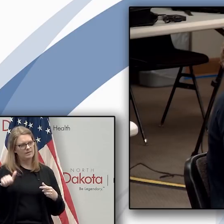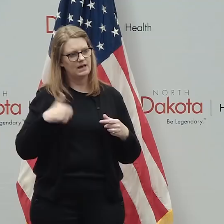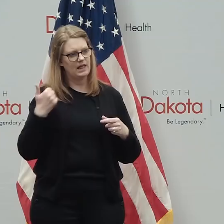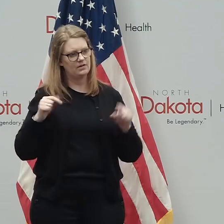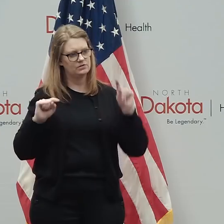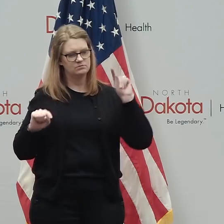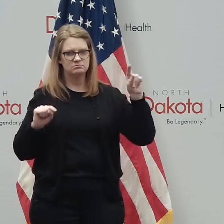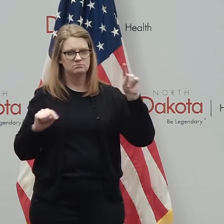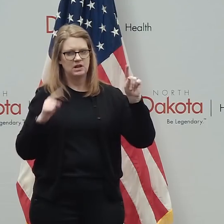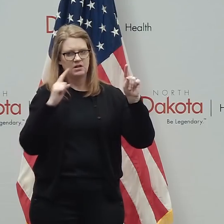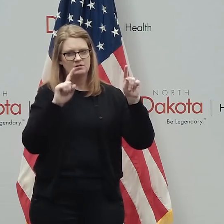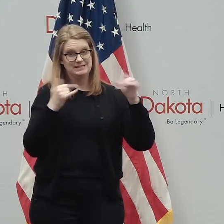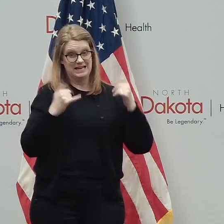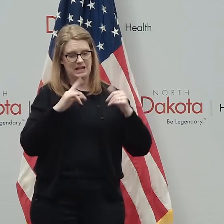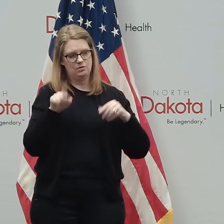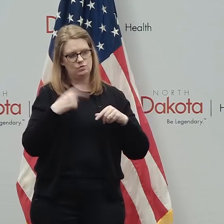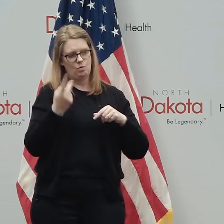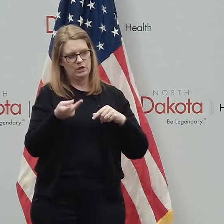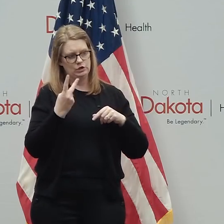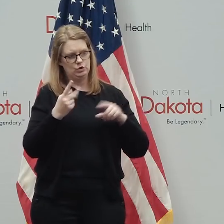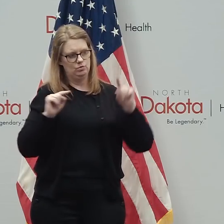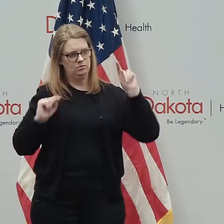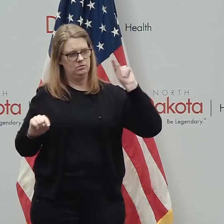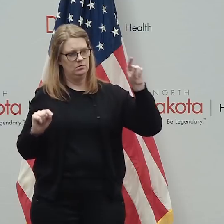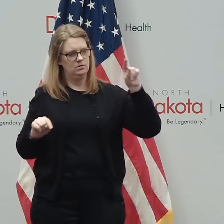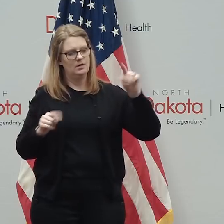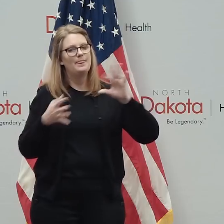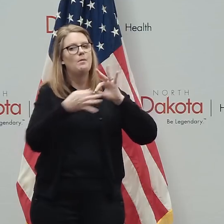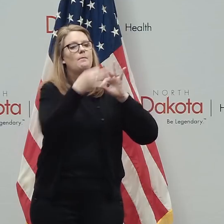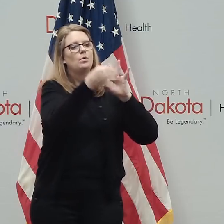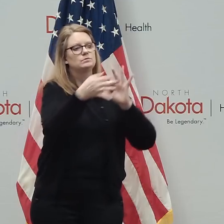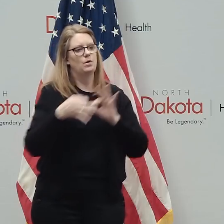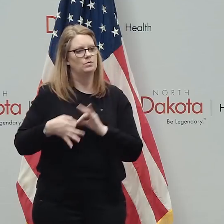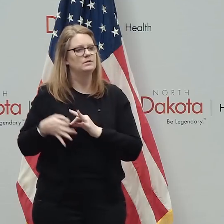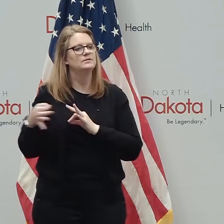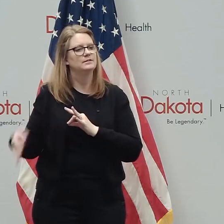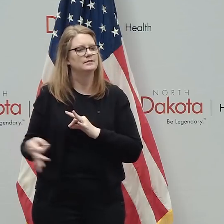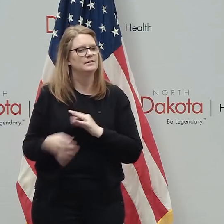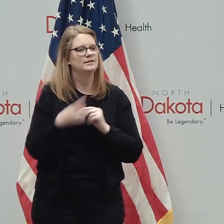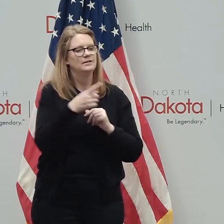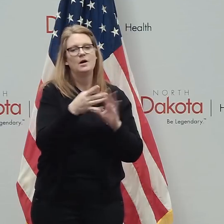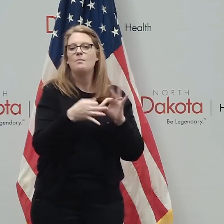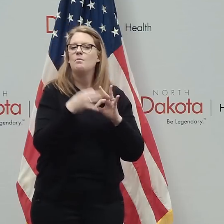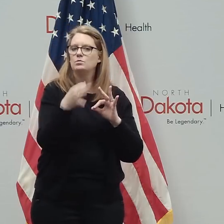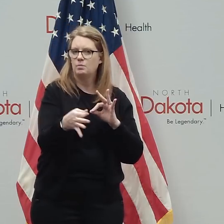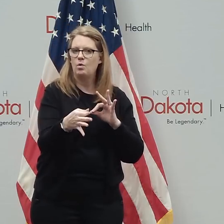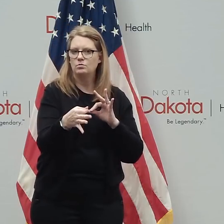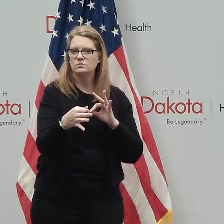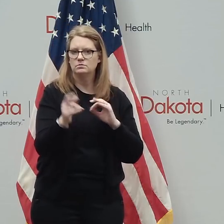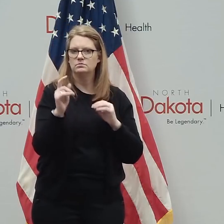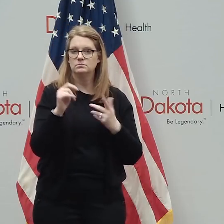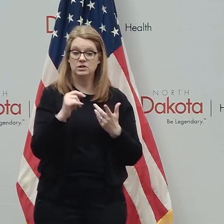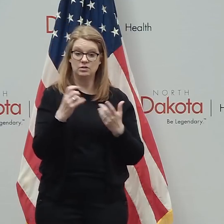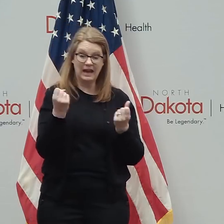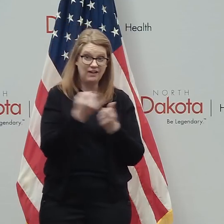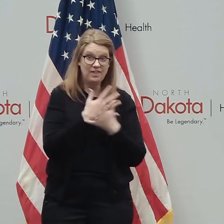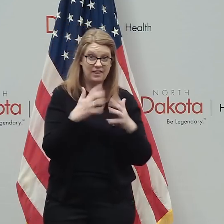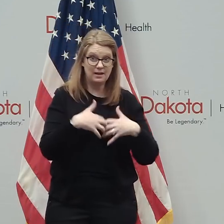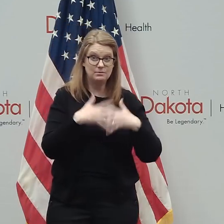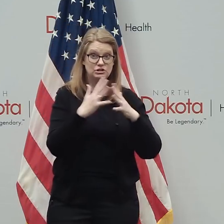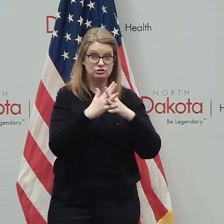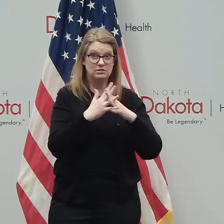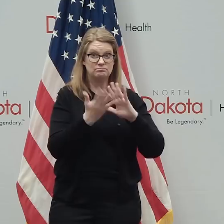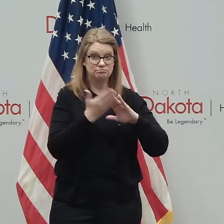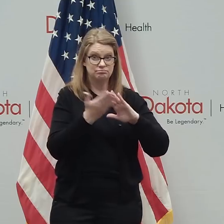I believe those are the only two for today. And not called off, postponed. Postponed because we're coming back as soon as we got these machines